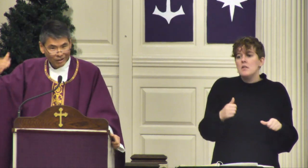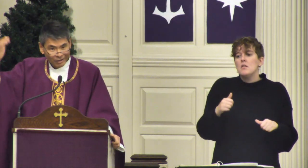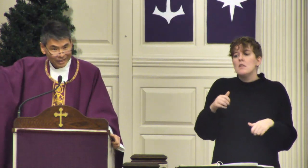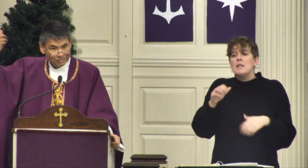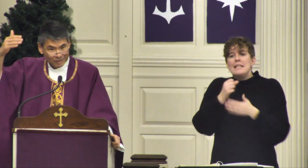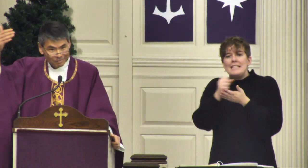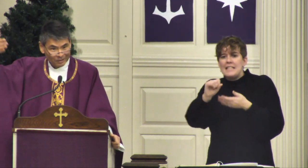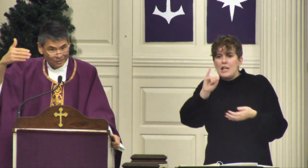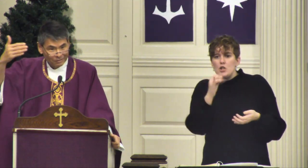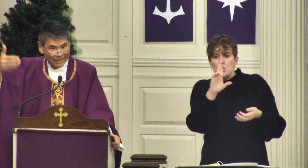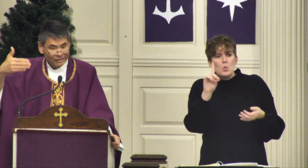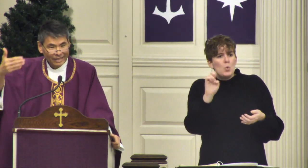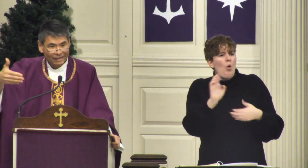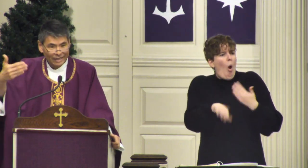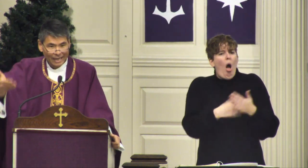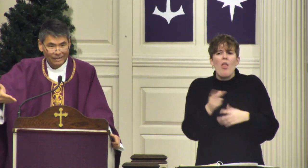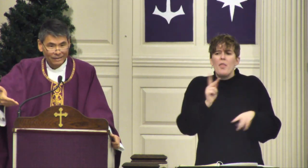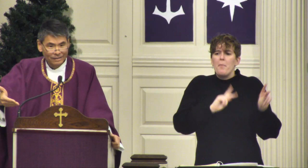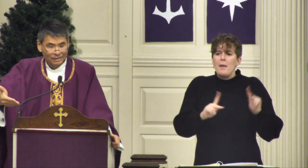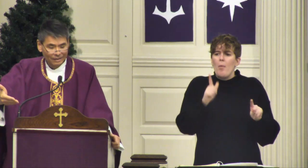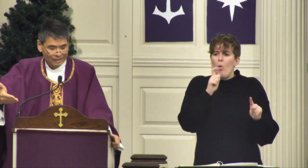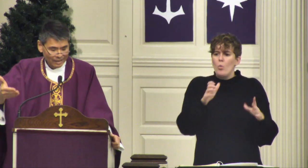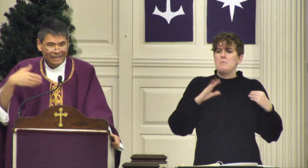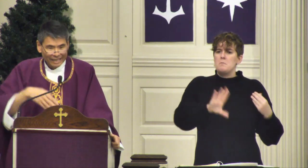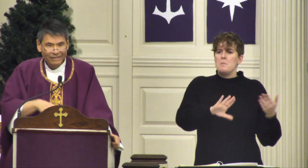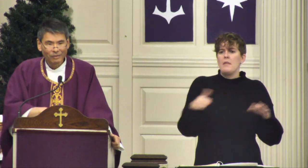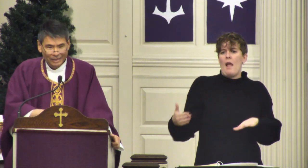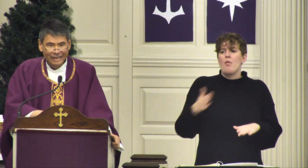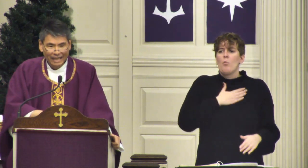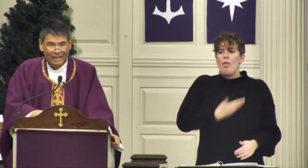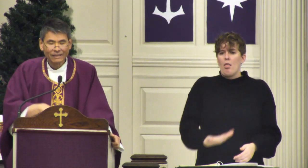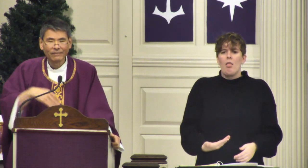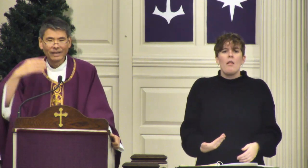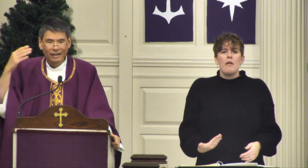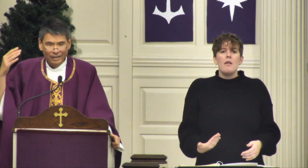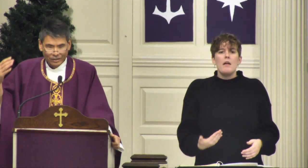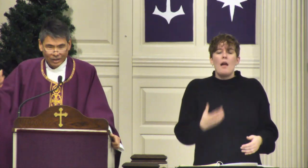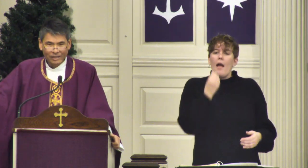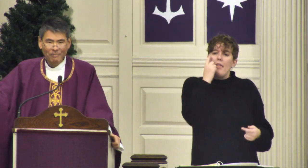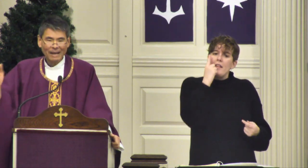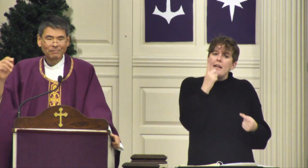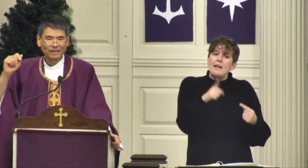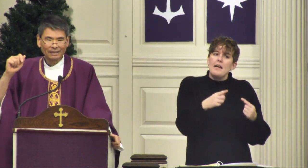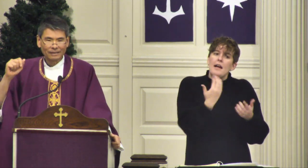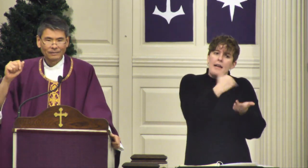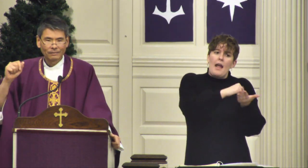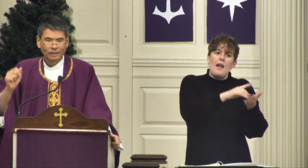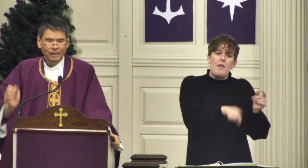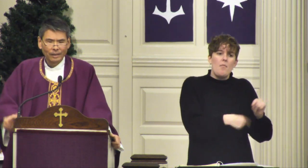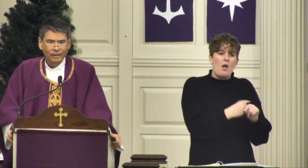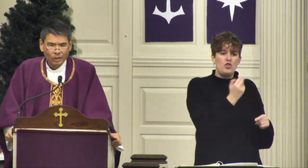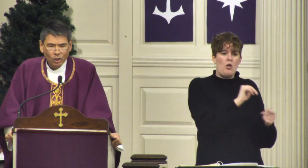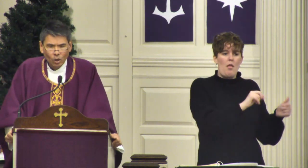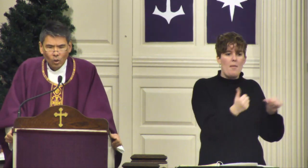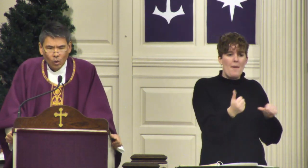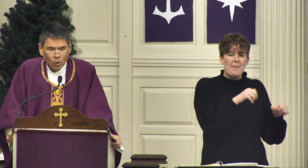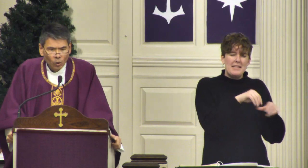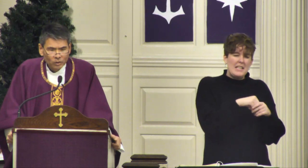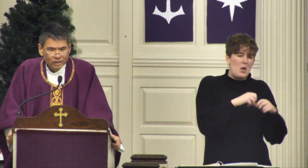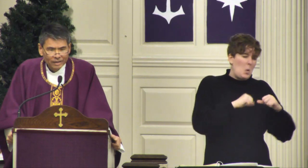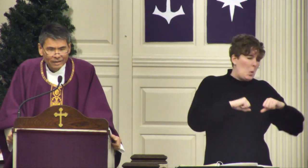you know, all these people who went to their deaths, and think once again of John the Baptist, a